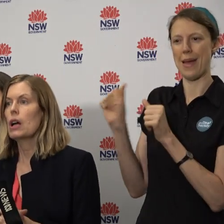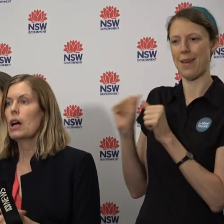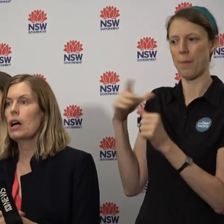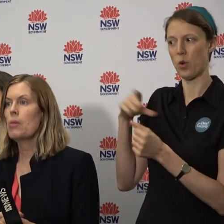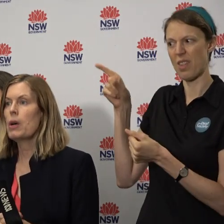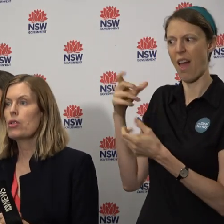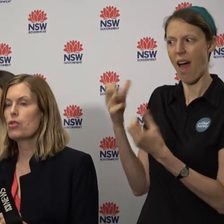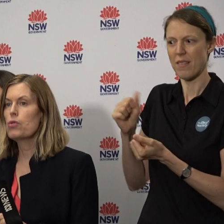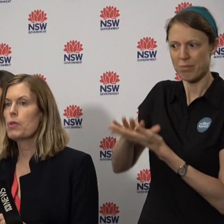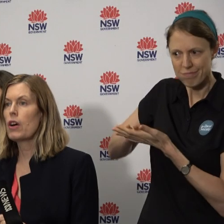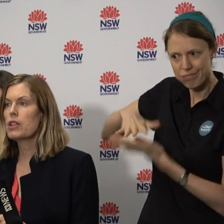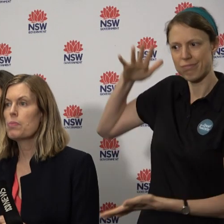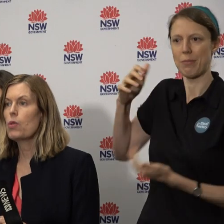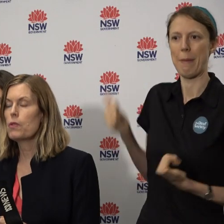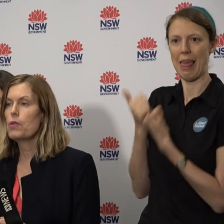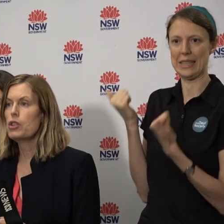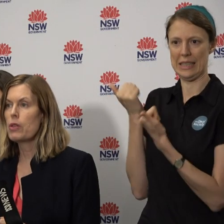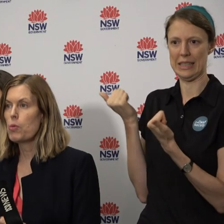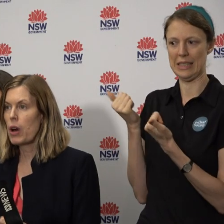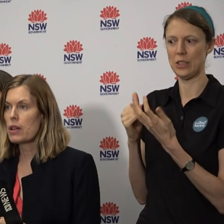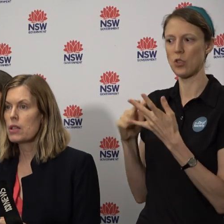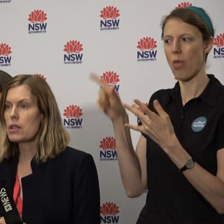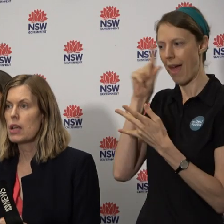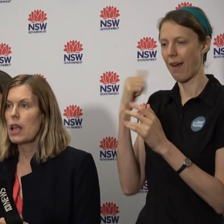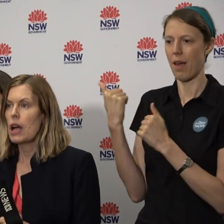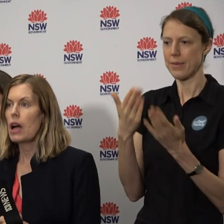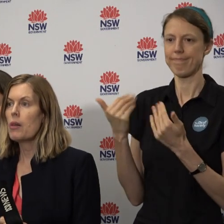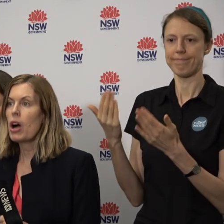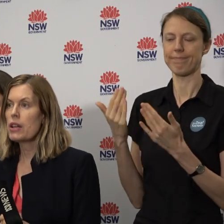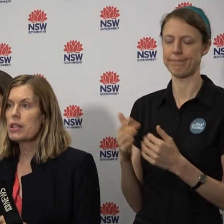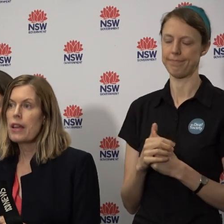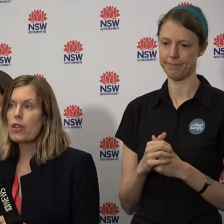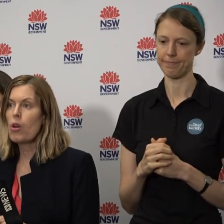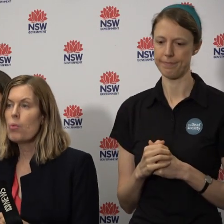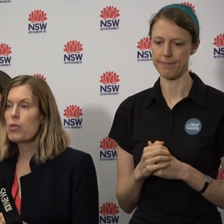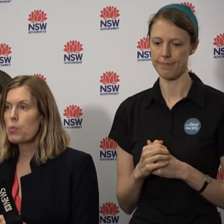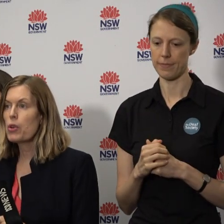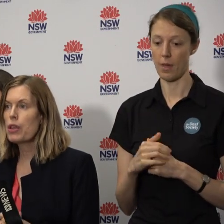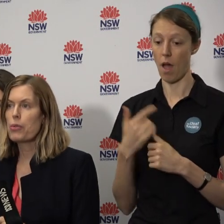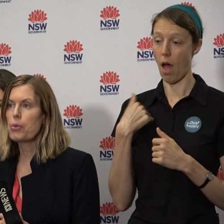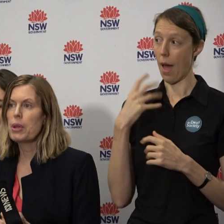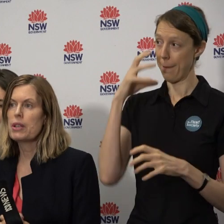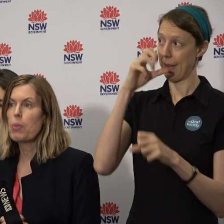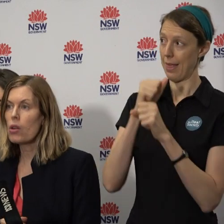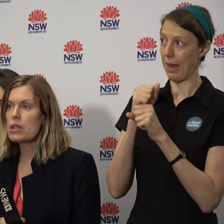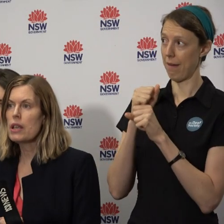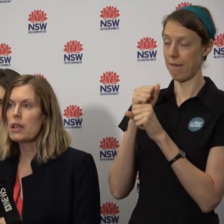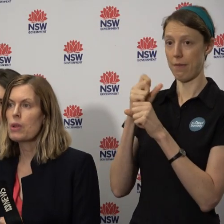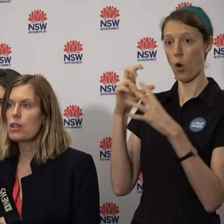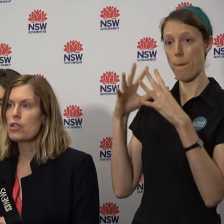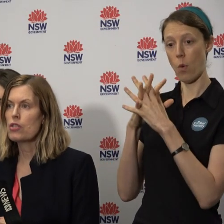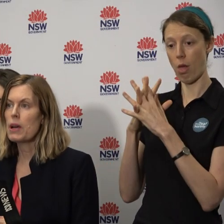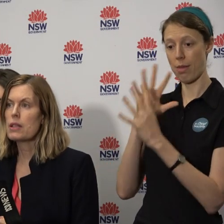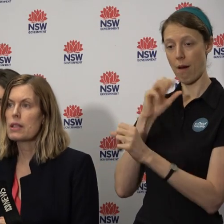stockpile, to provide support for general practice. I understand the Commonwealth is working through its policy